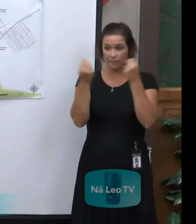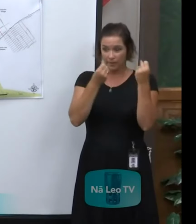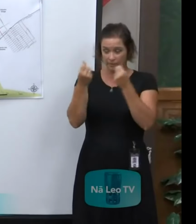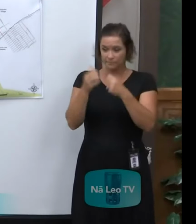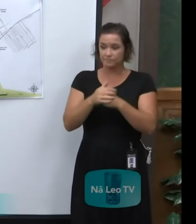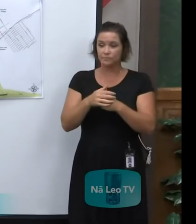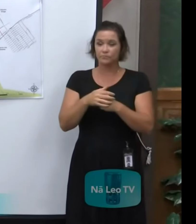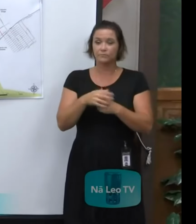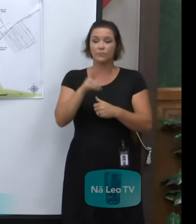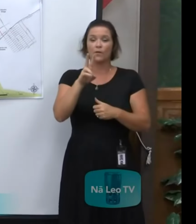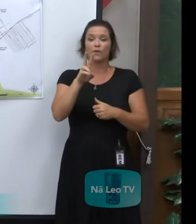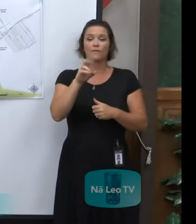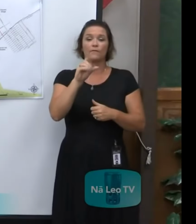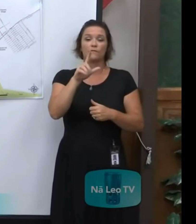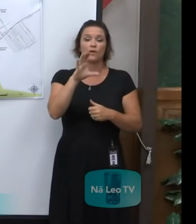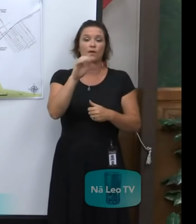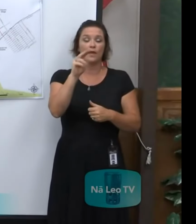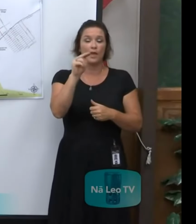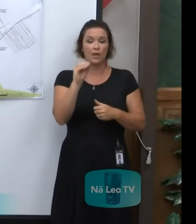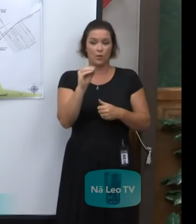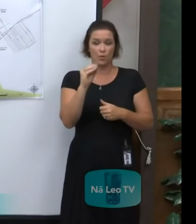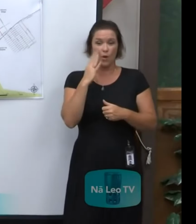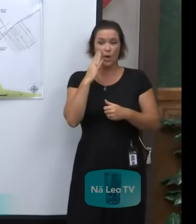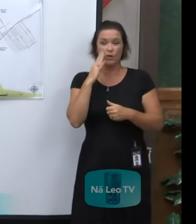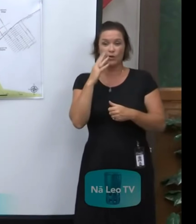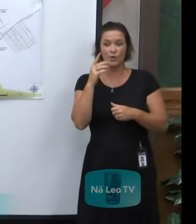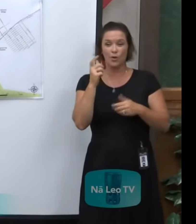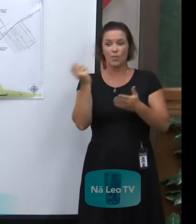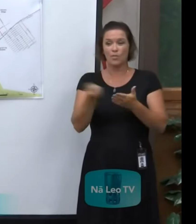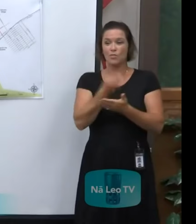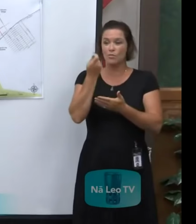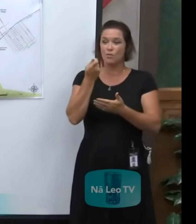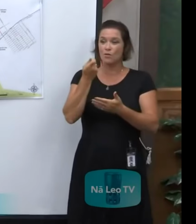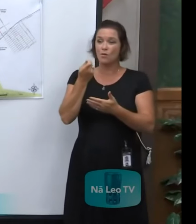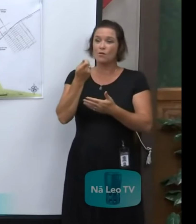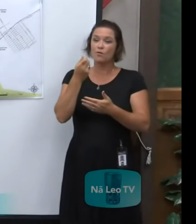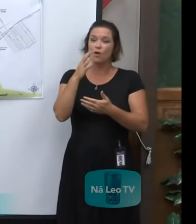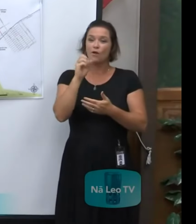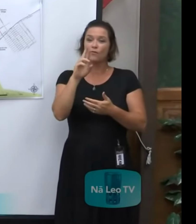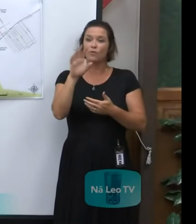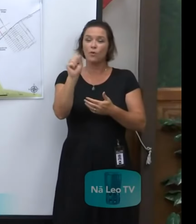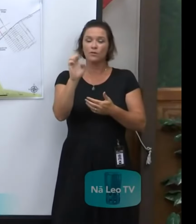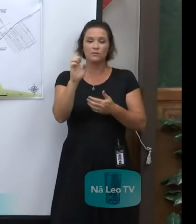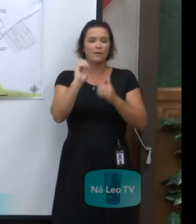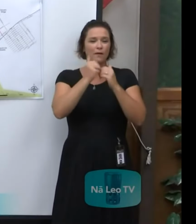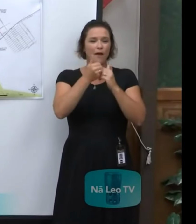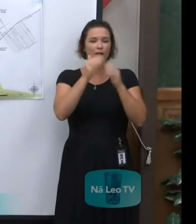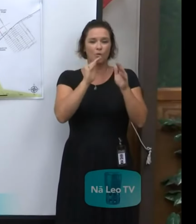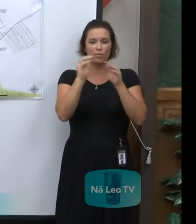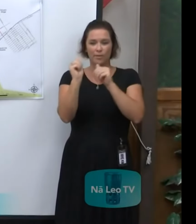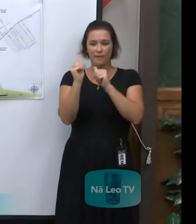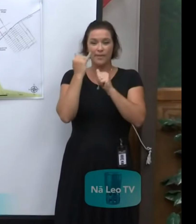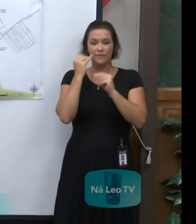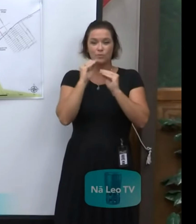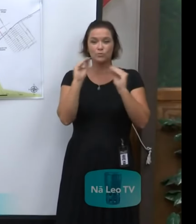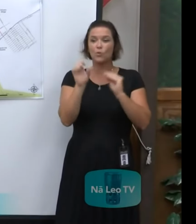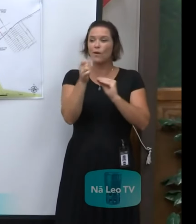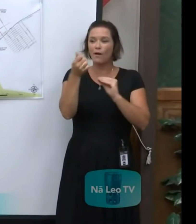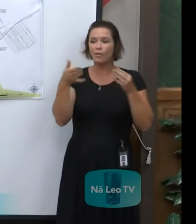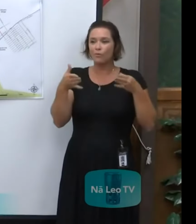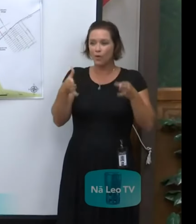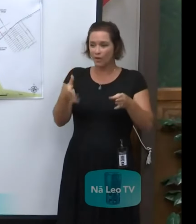Volcano, you know, you guys, especially out of the golf course subdivision, same thing. How would you guys get out of there if there's no other